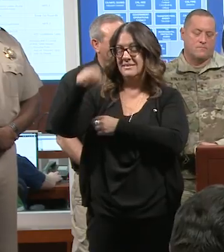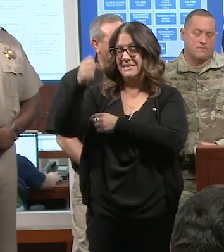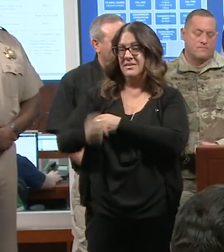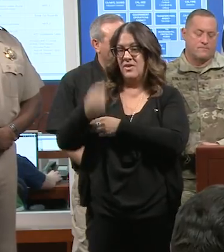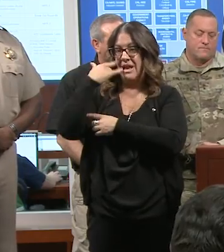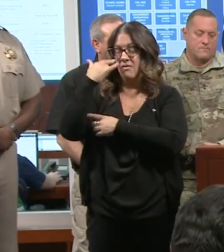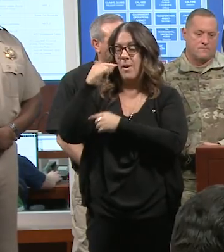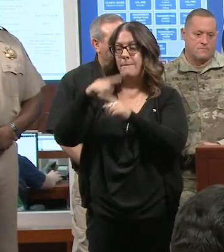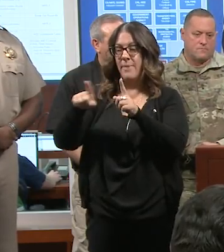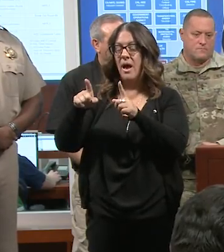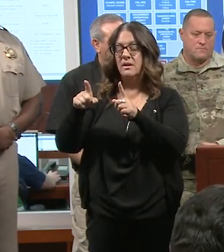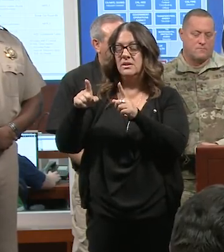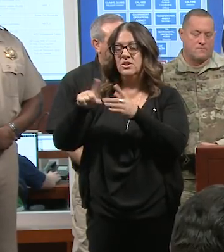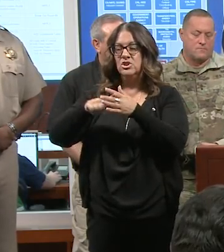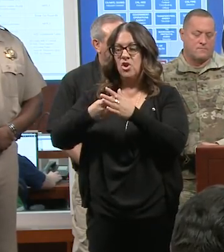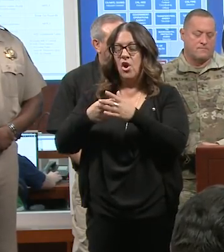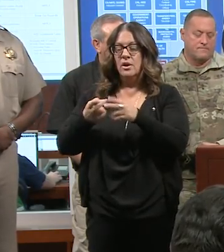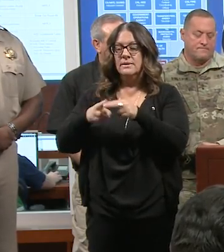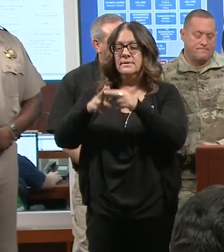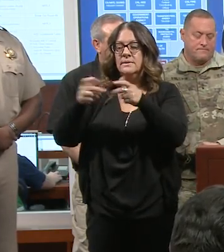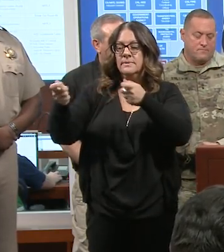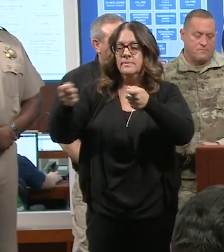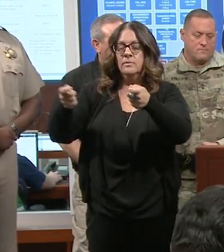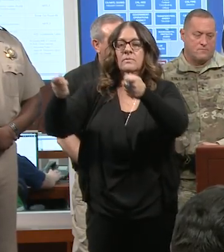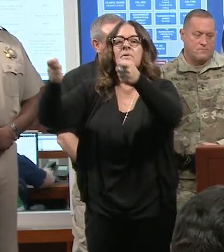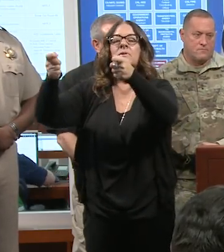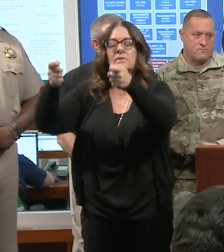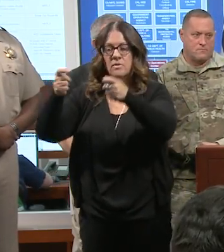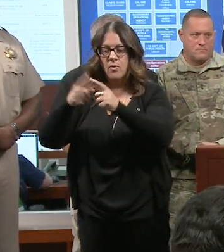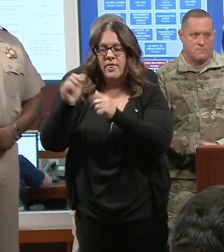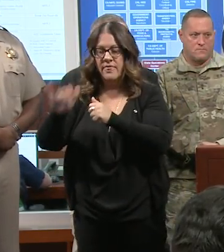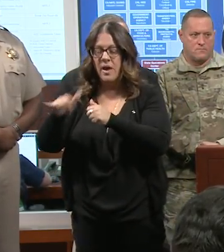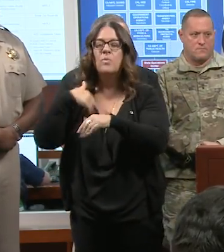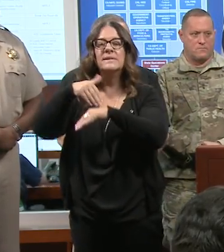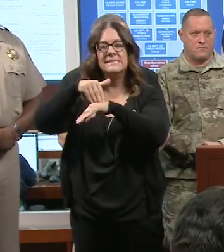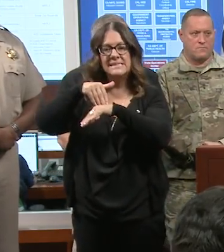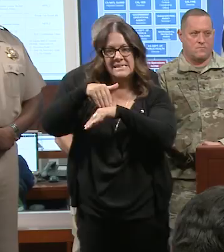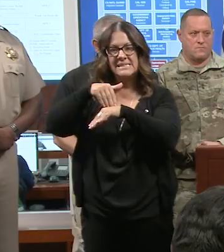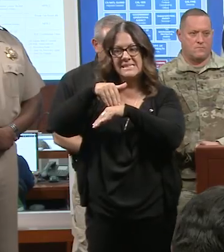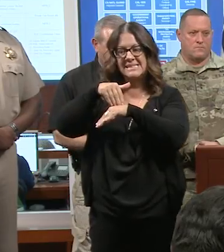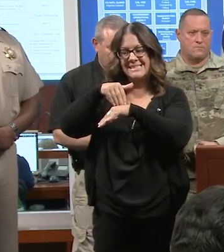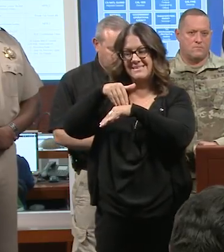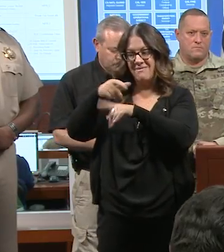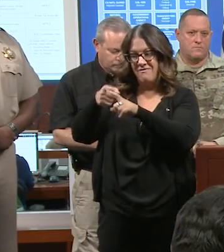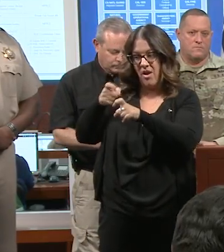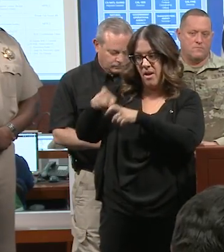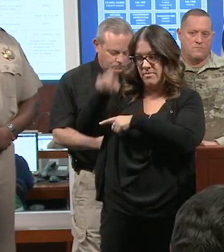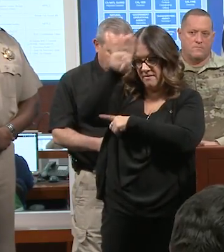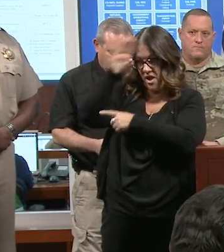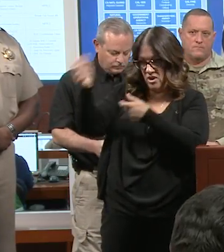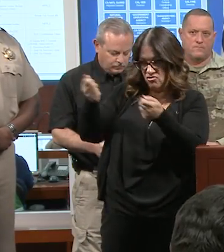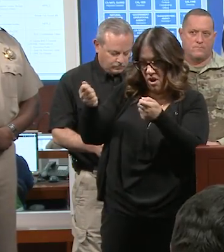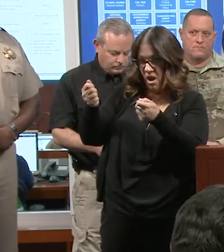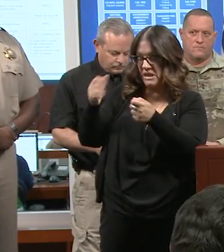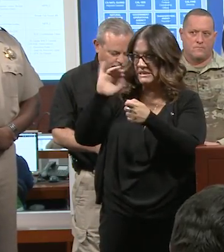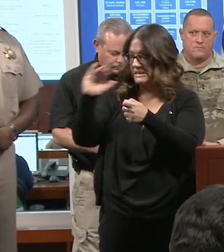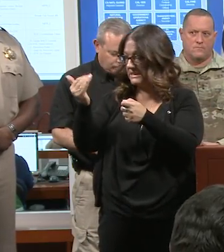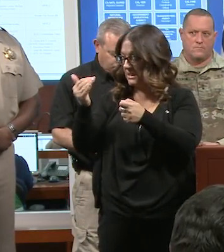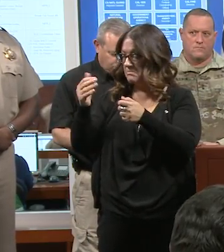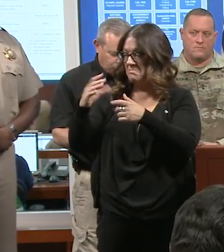rapidly. We are rapidly releasing fire engines from that incident and moving them into Northern